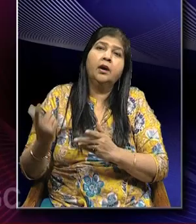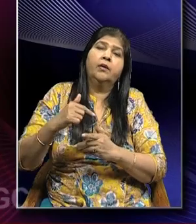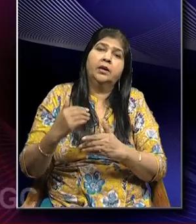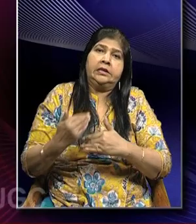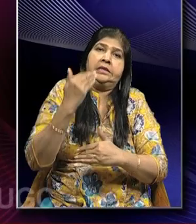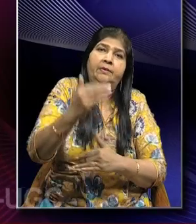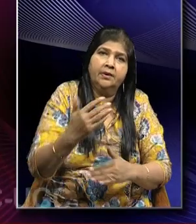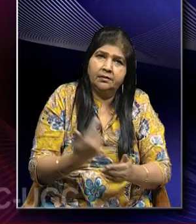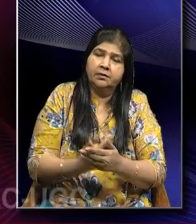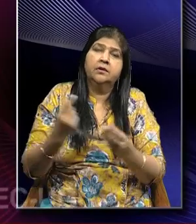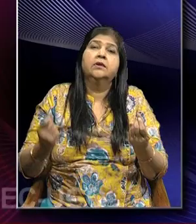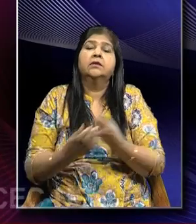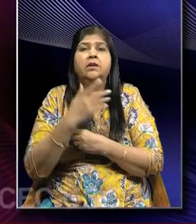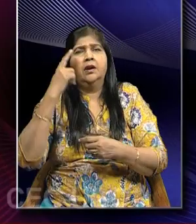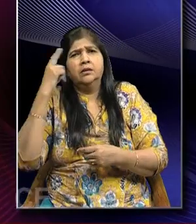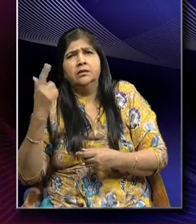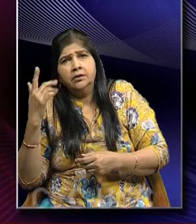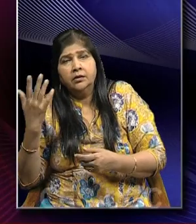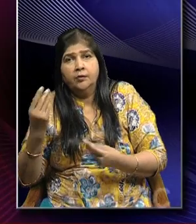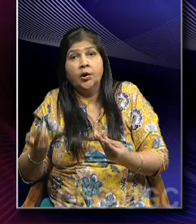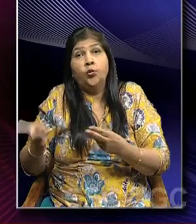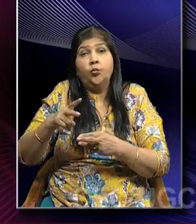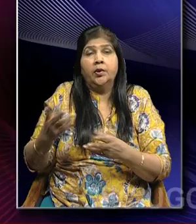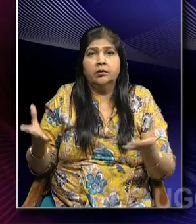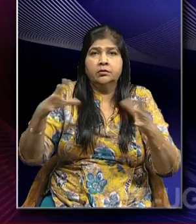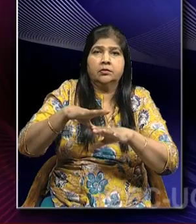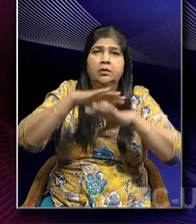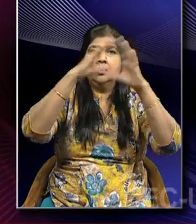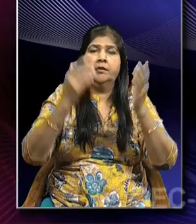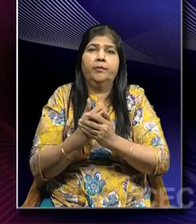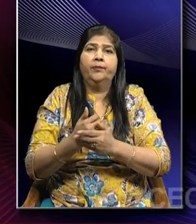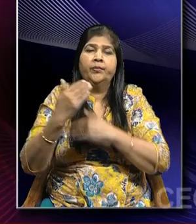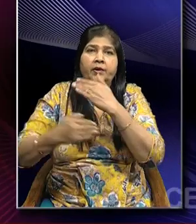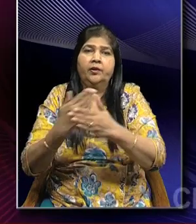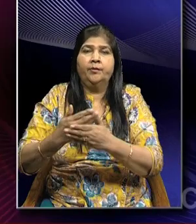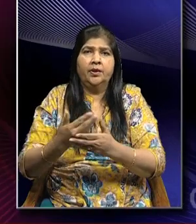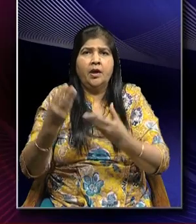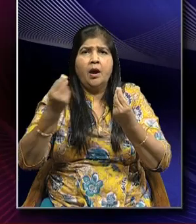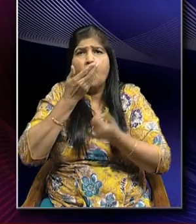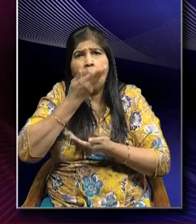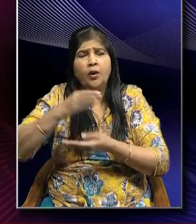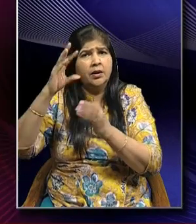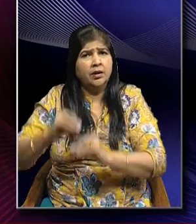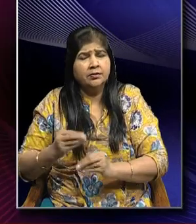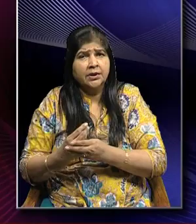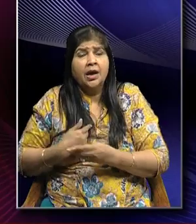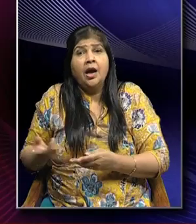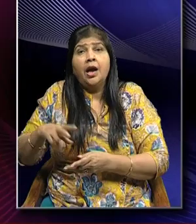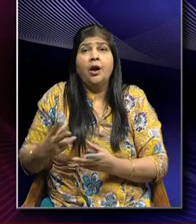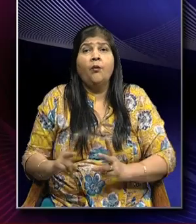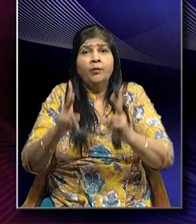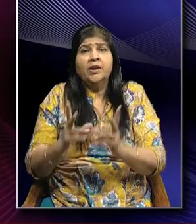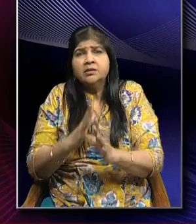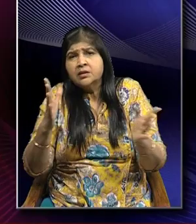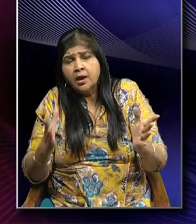step ahead and start thinking about restoring the environment, restoring the depleting water resources which you are actually